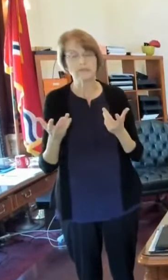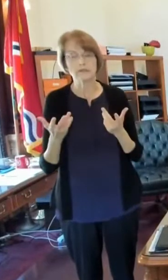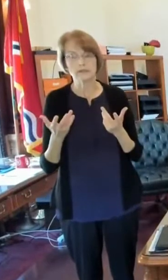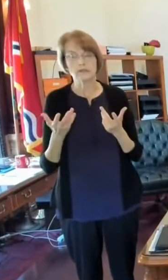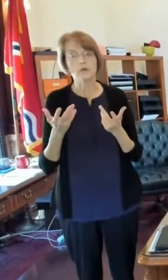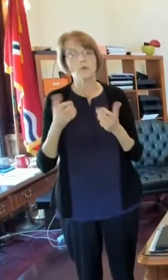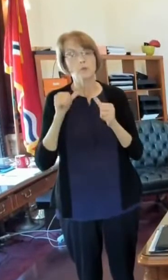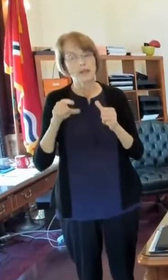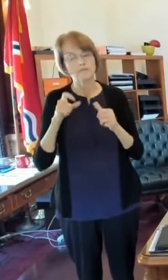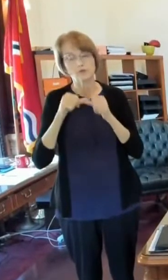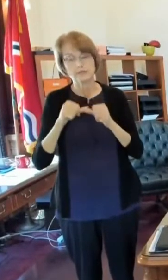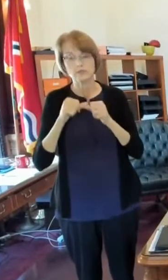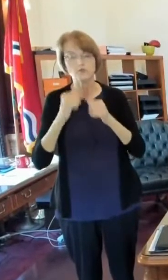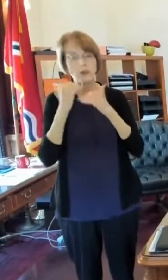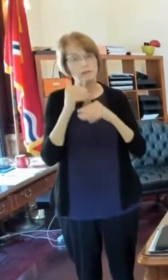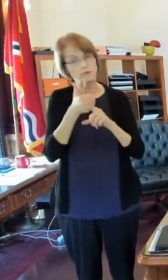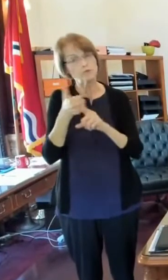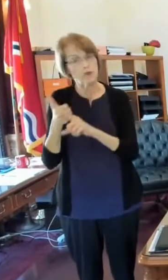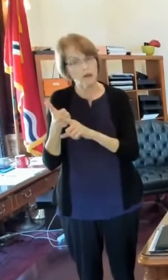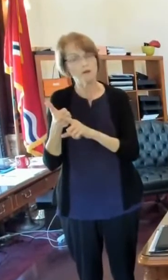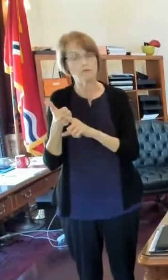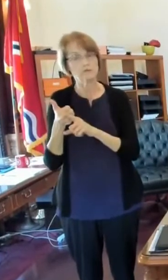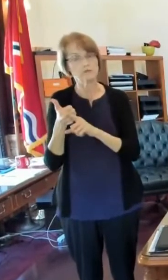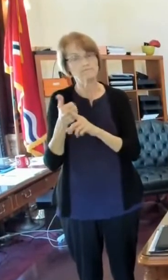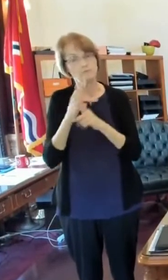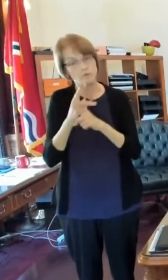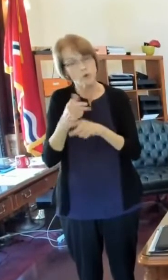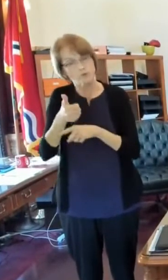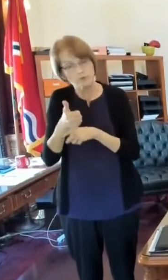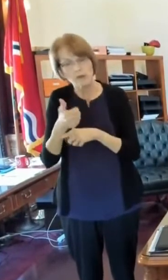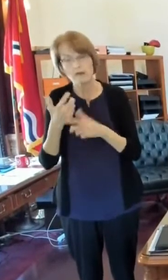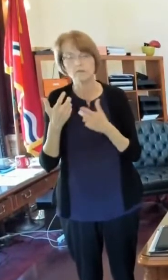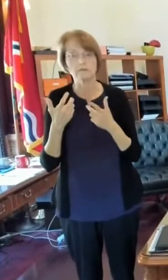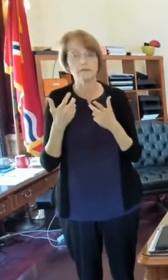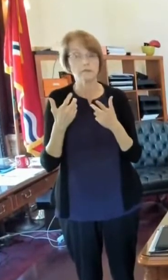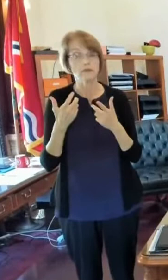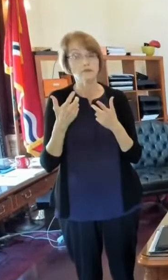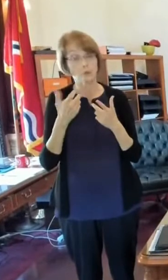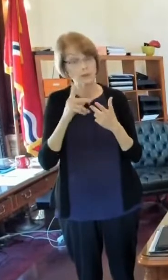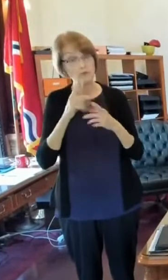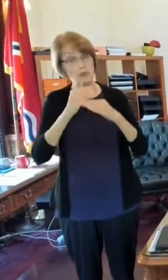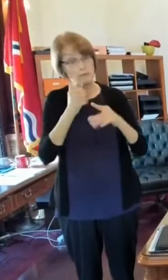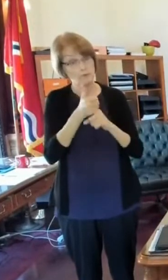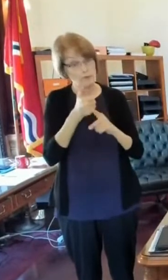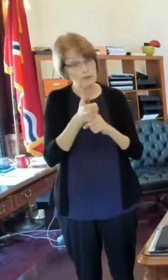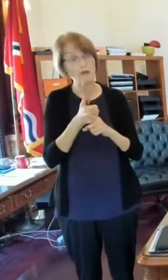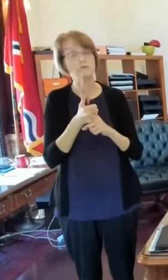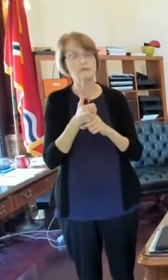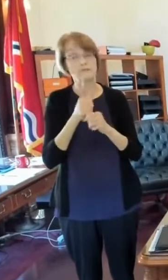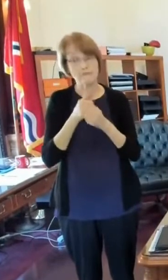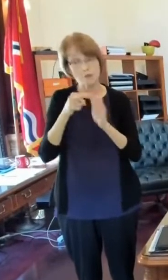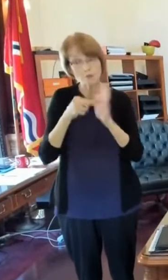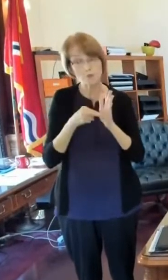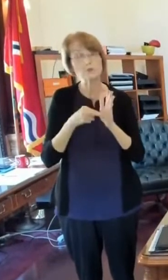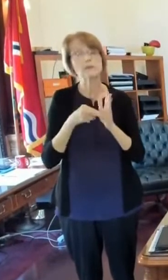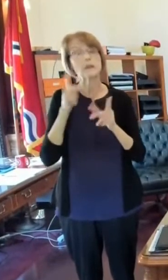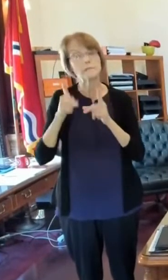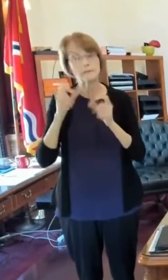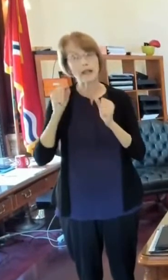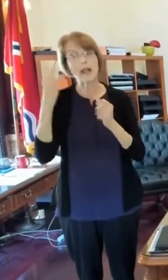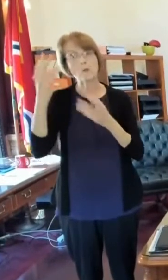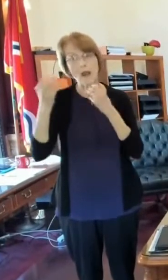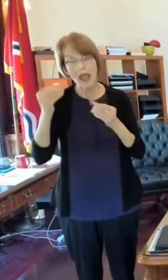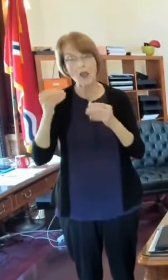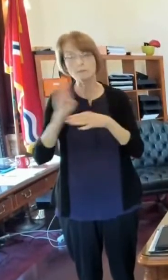restrict ourselves so that we can stay open and people can stay in their jobs. Because we